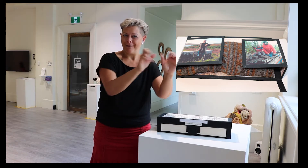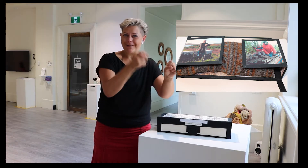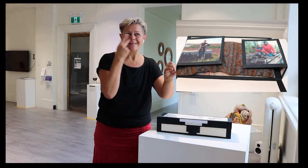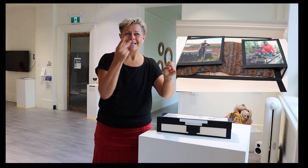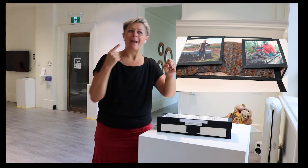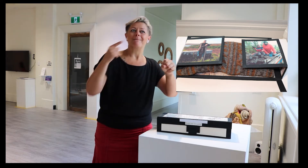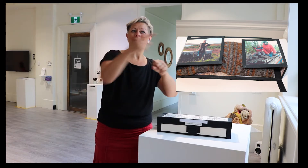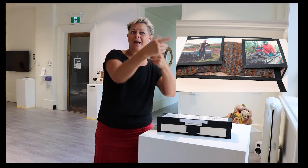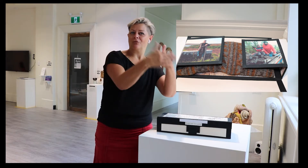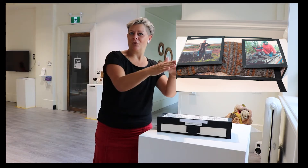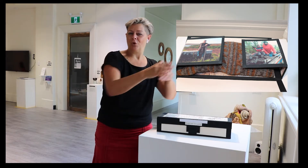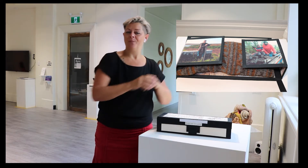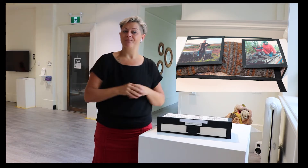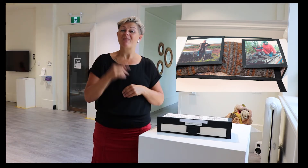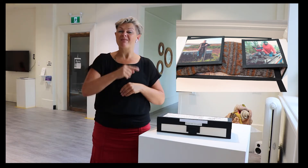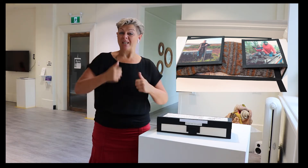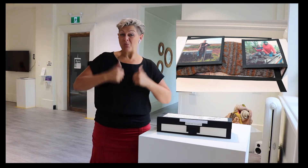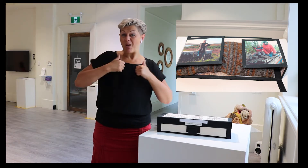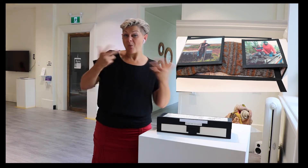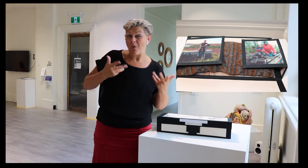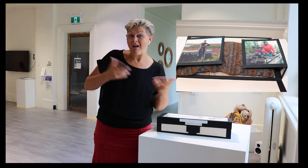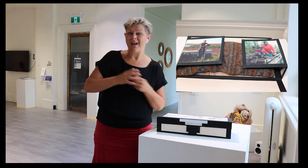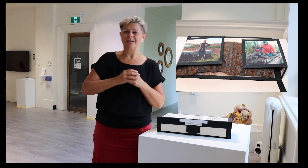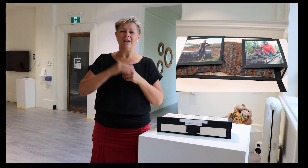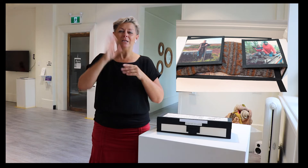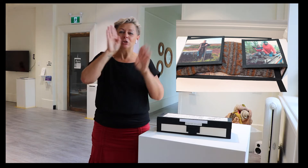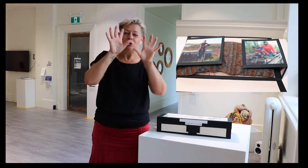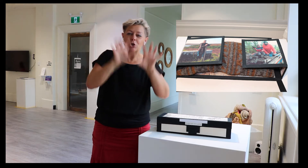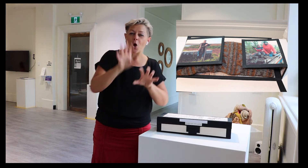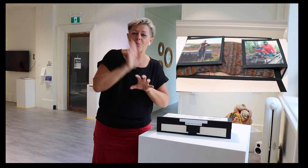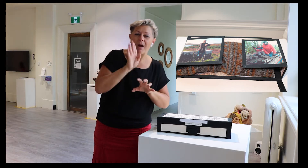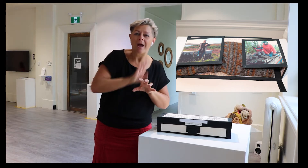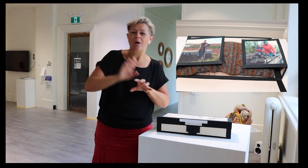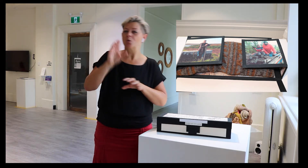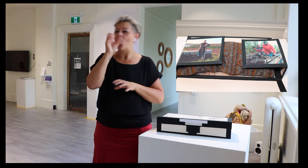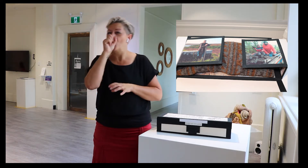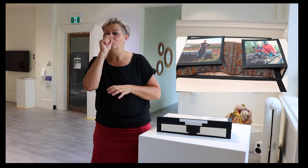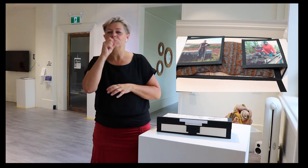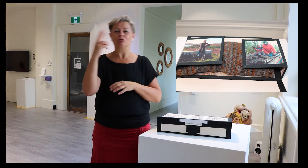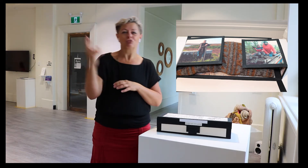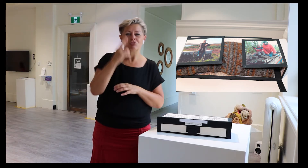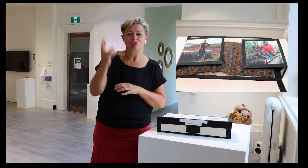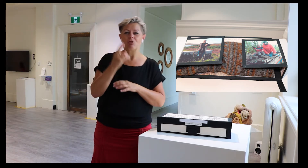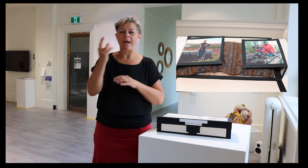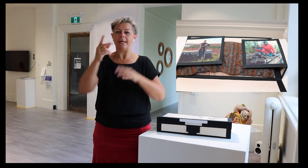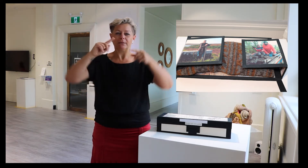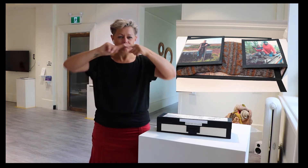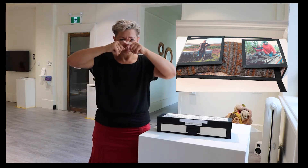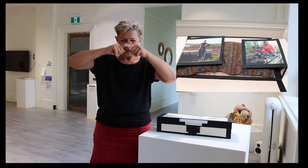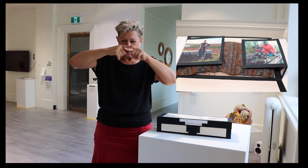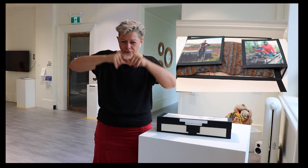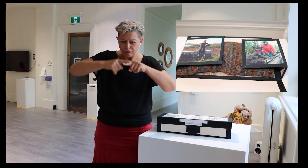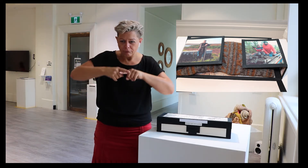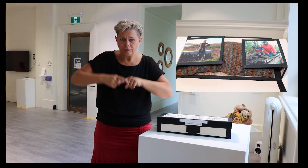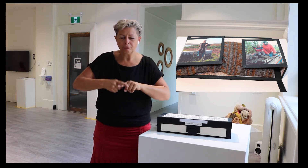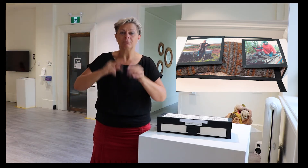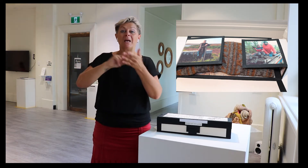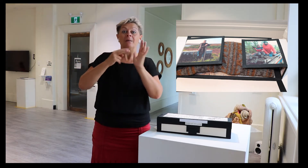abstract pattern jumper is a mix of dark browns, rusty oranges, and greys, all very evocative of the